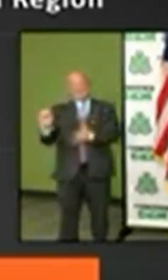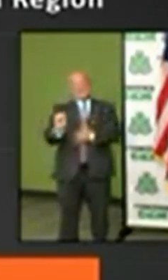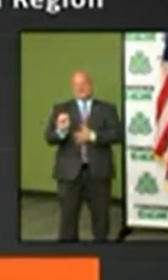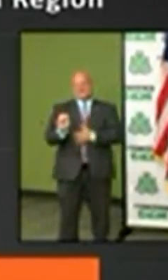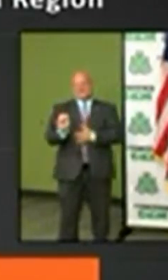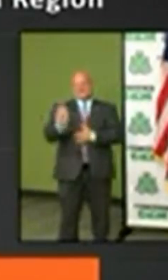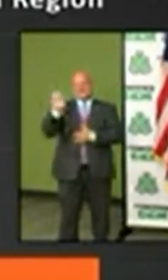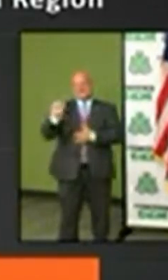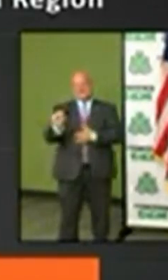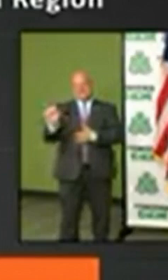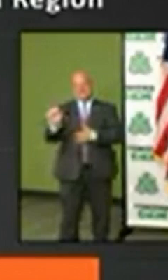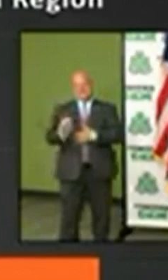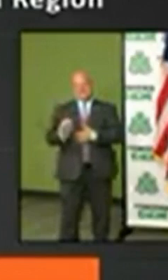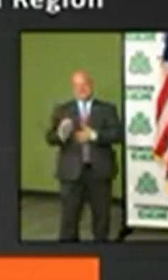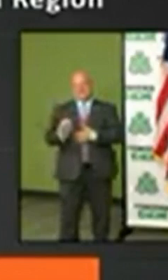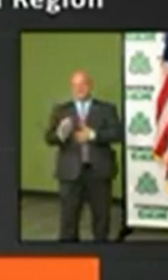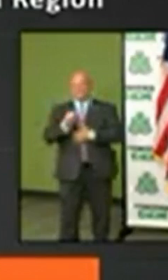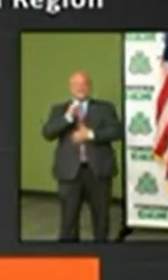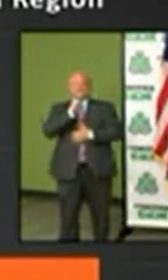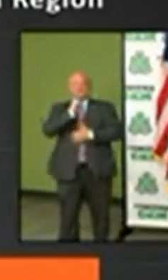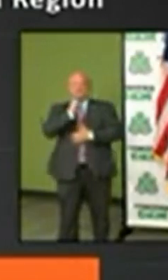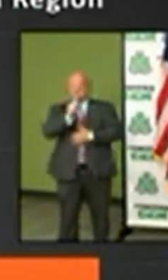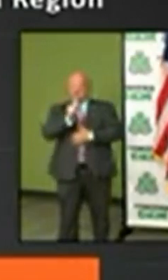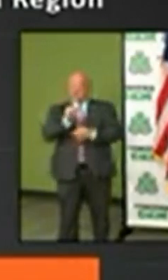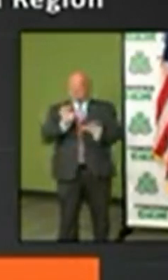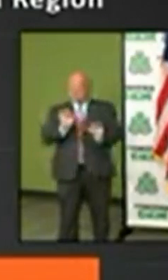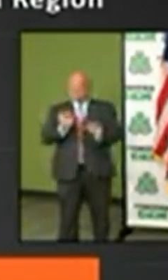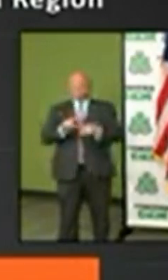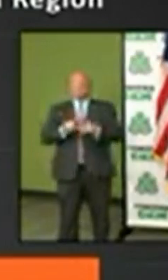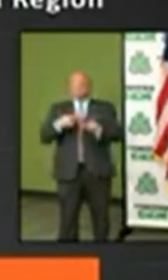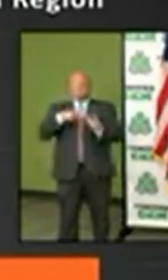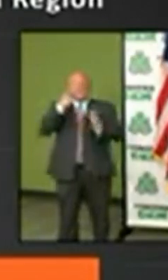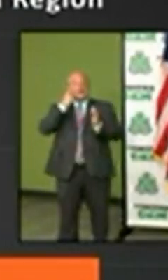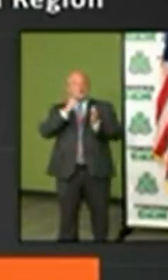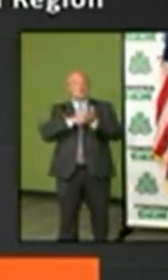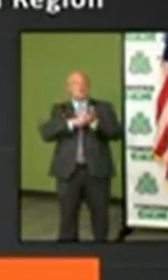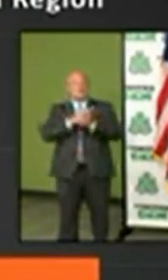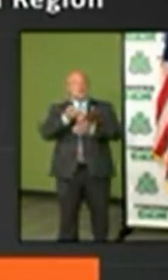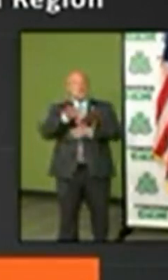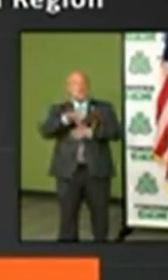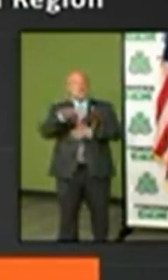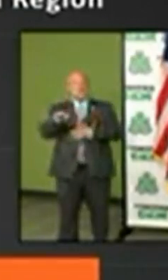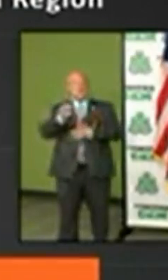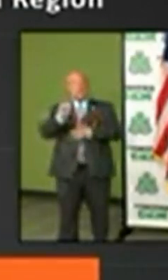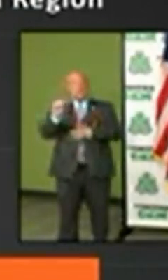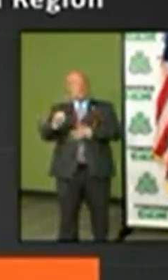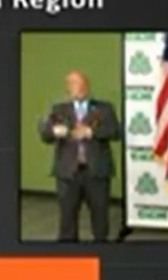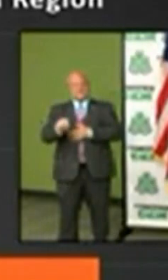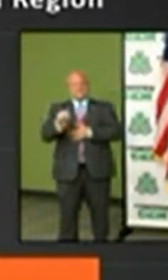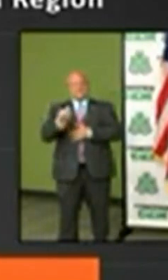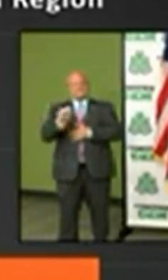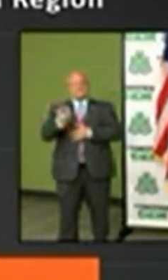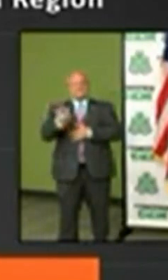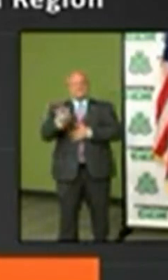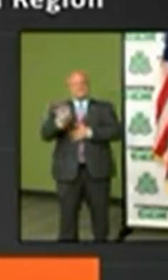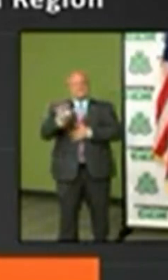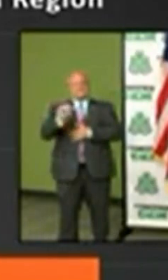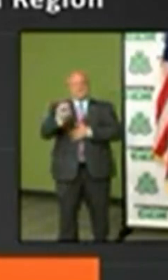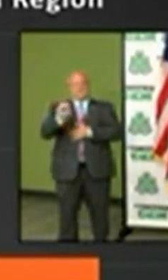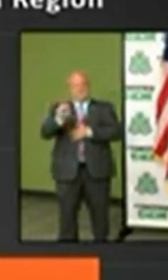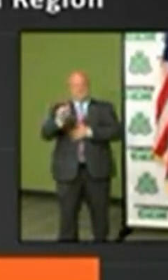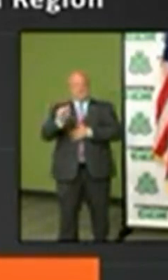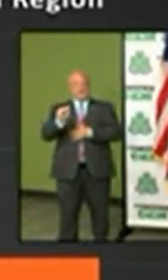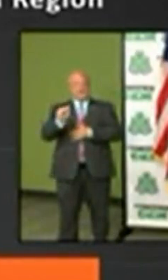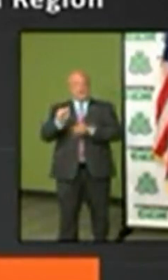the southeast is not where we want it to be, but I did note that 44% of the